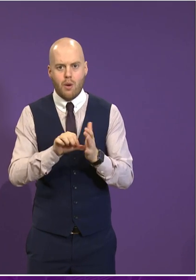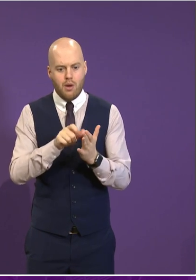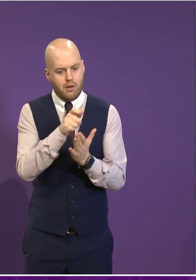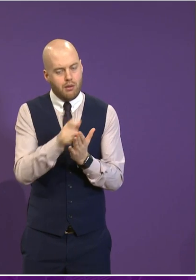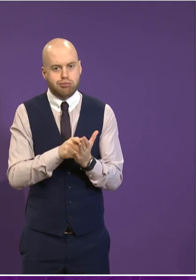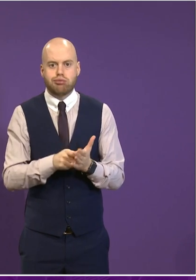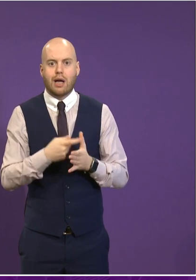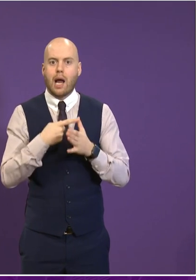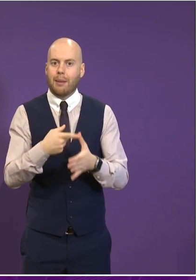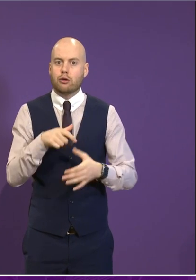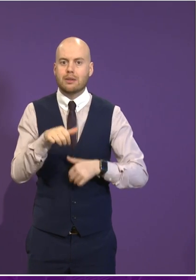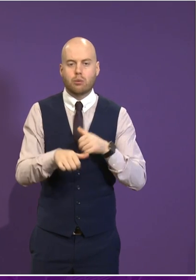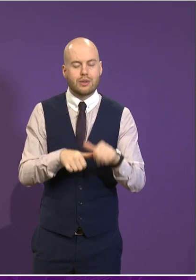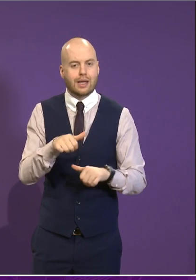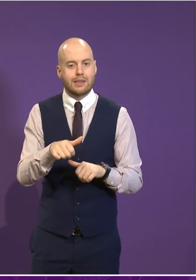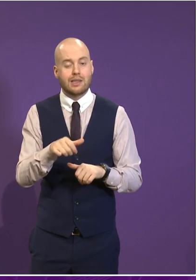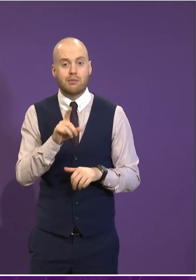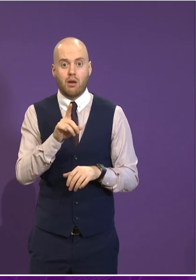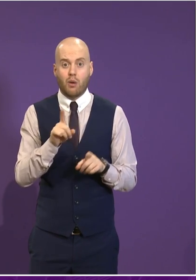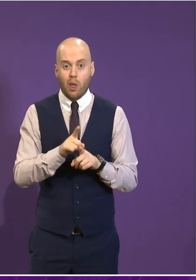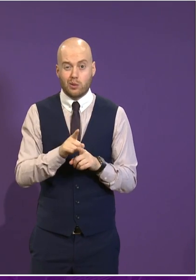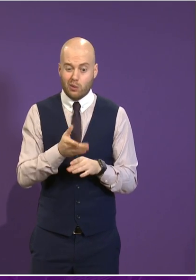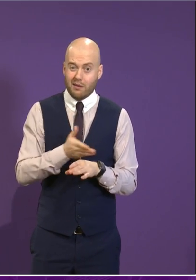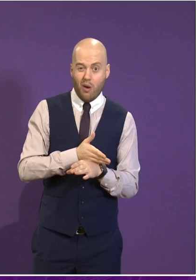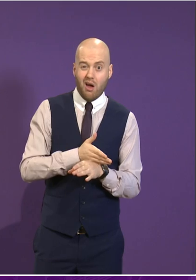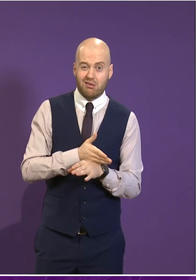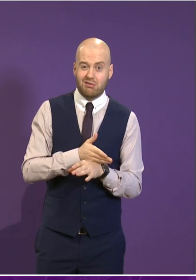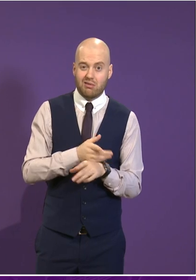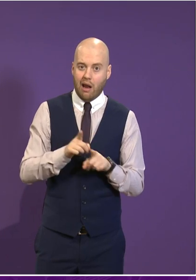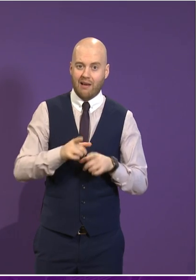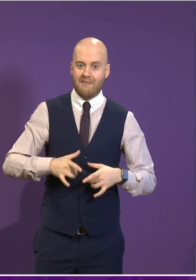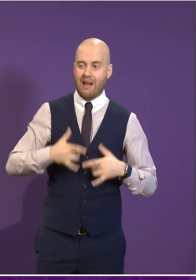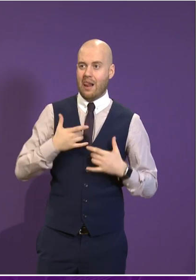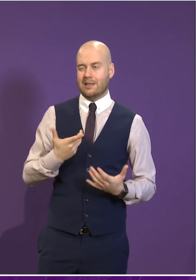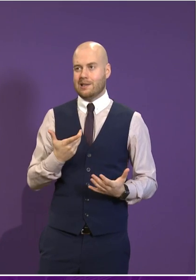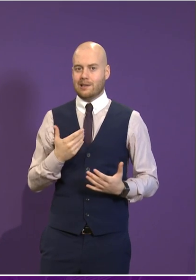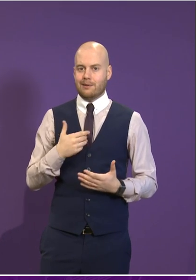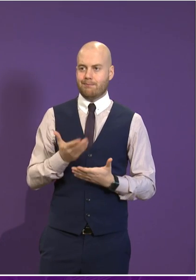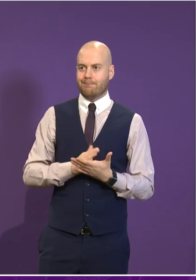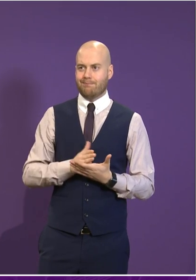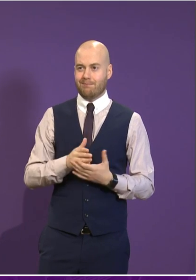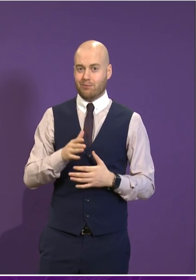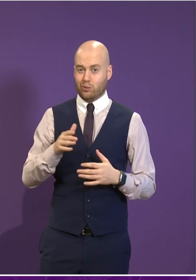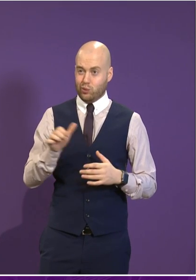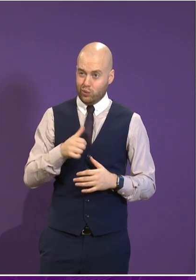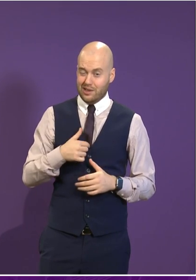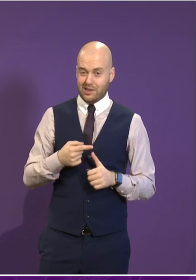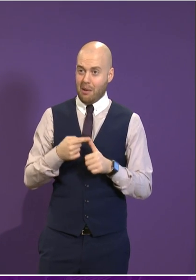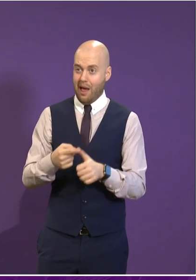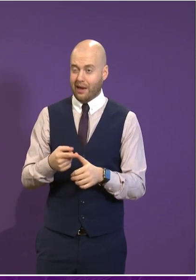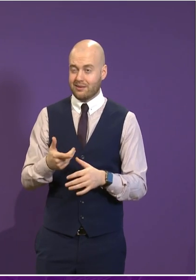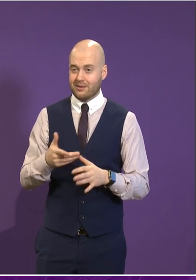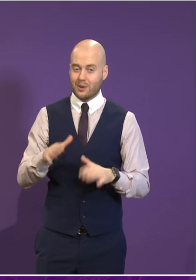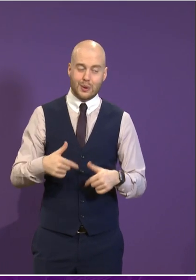filling in the application process, but also actually the stage before that about not even feeling that it was for them that they should bother trying to